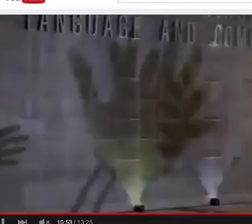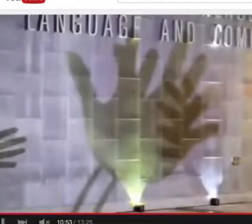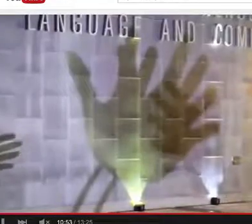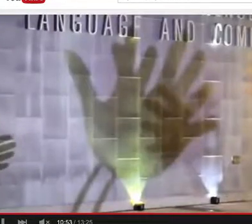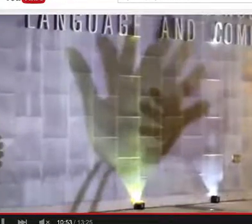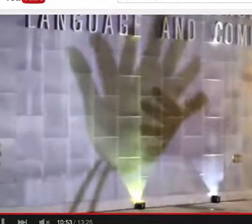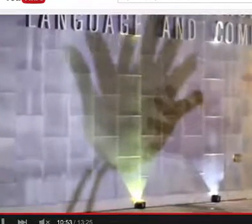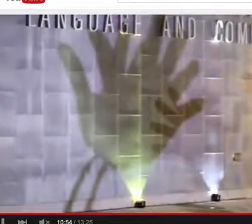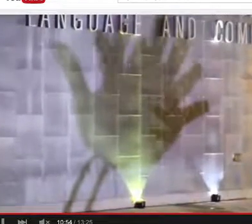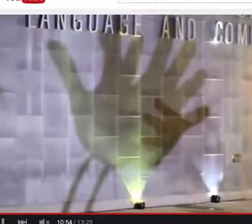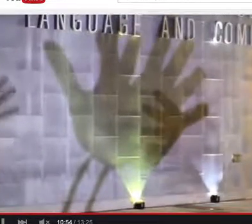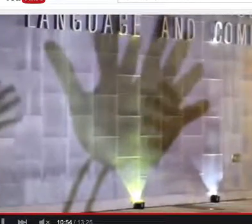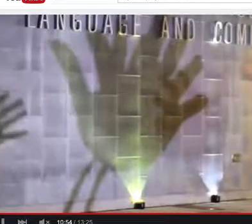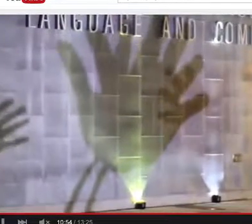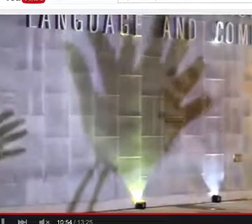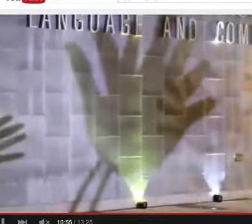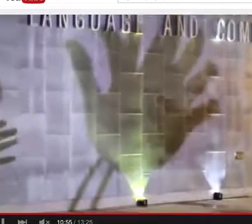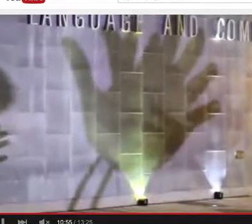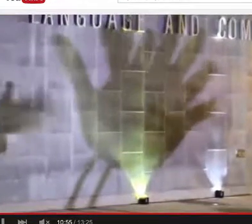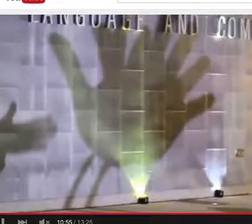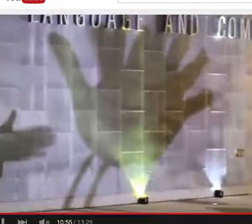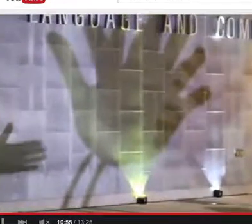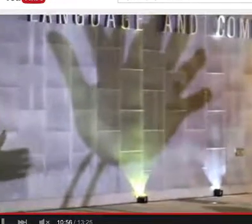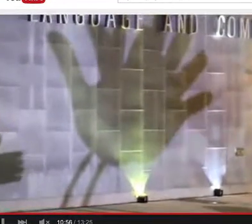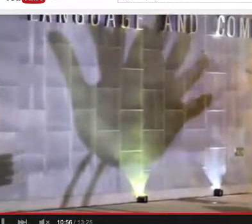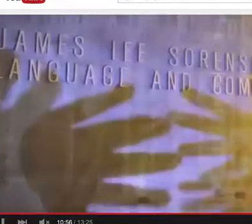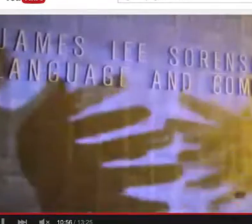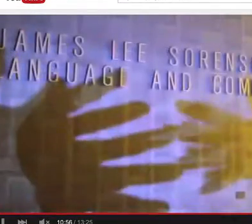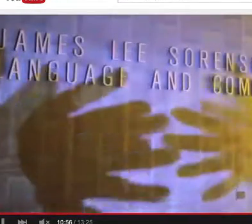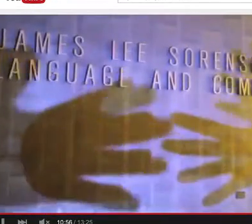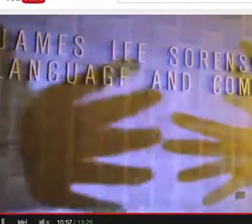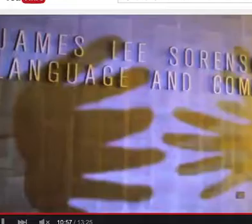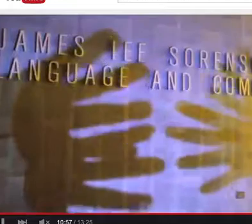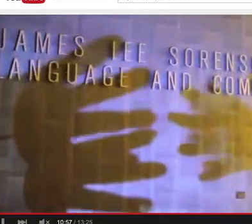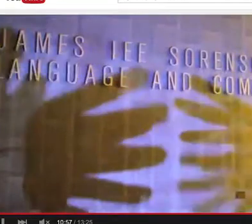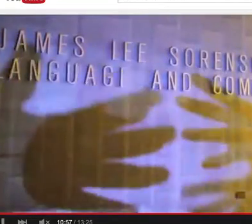how it changed everything in the environment.